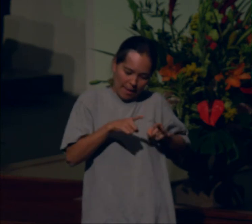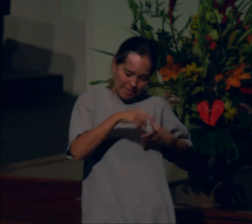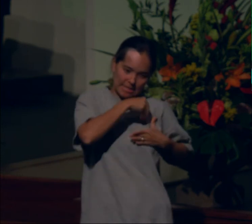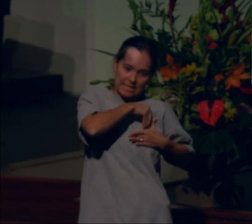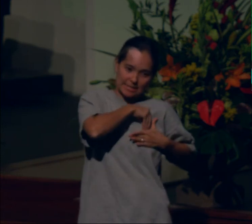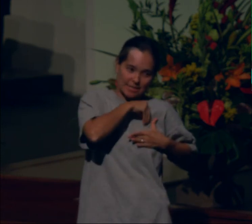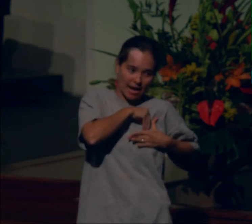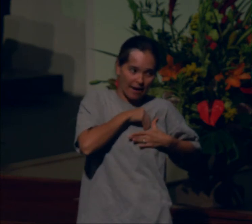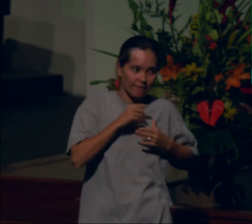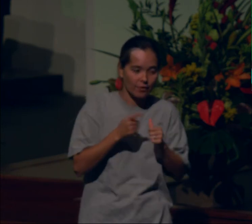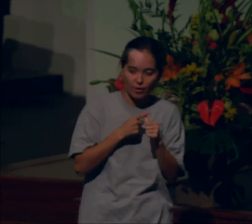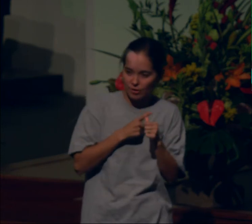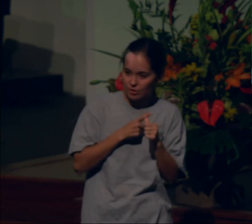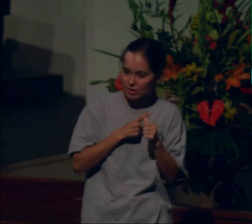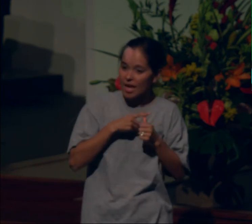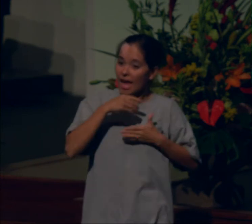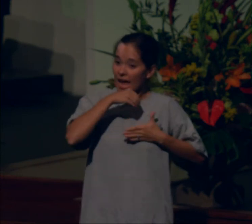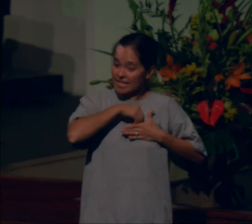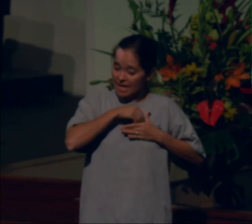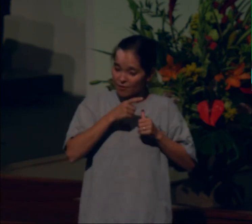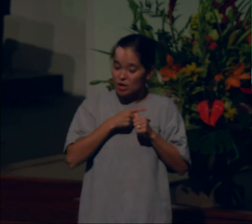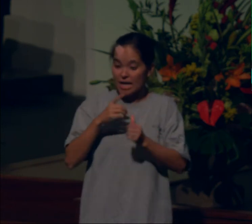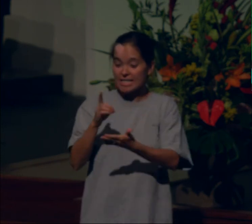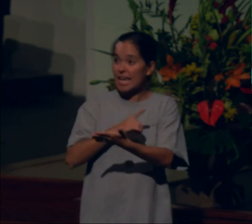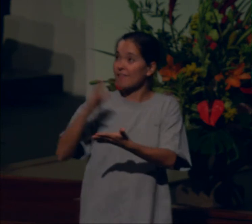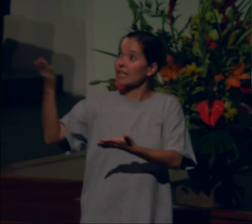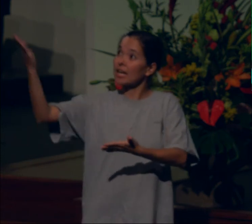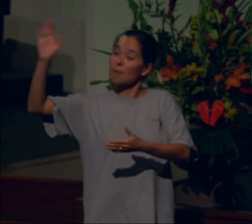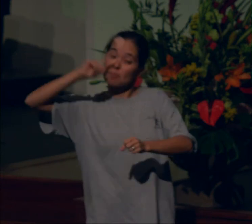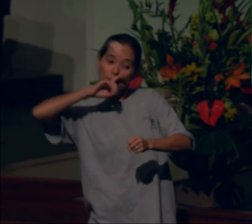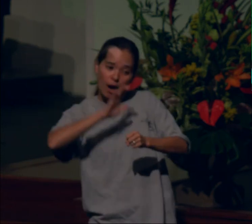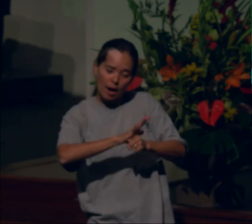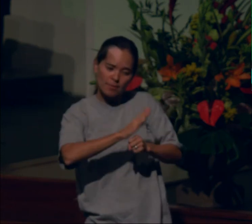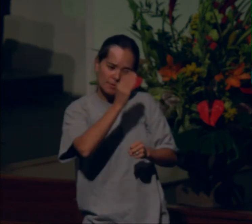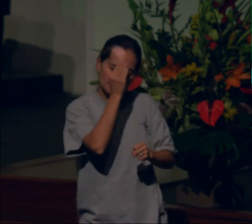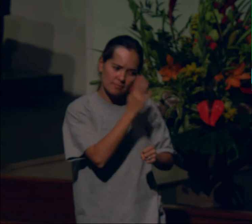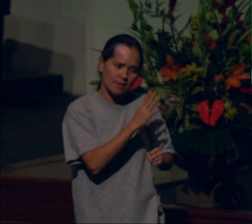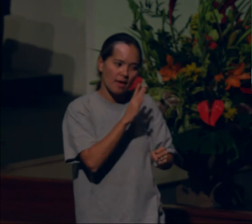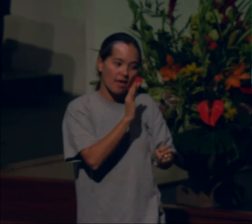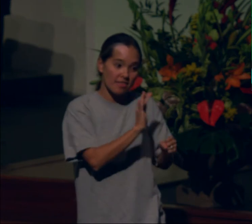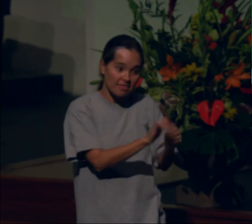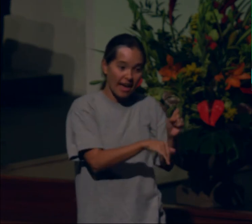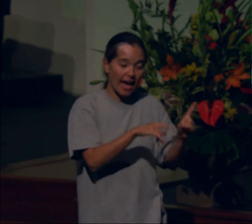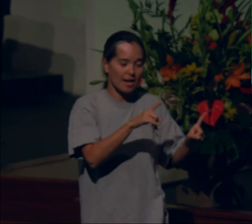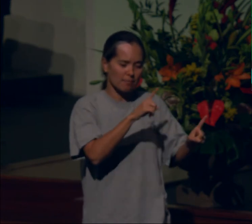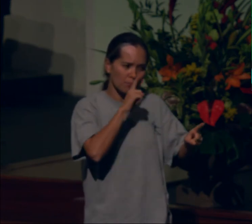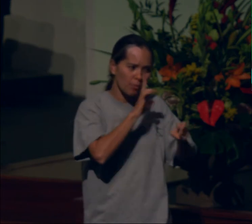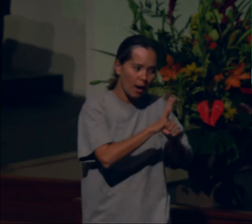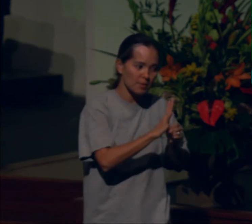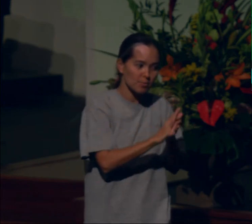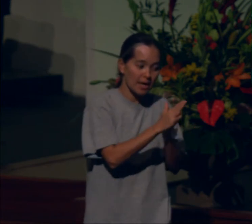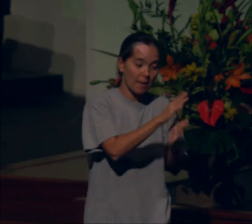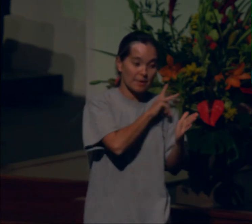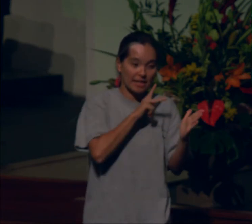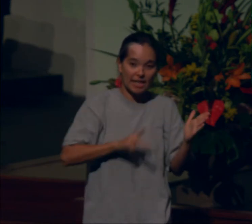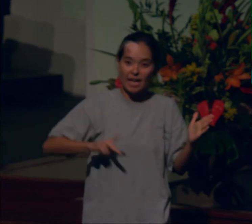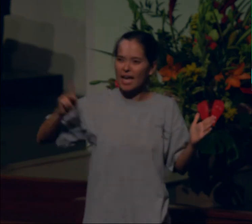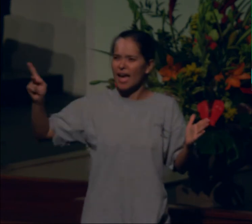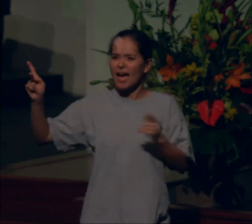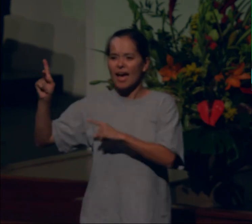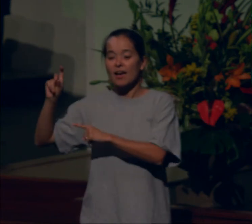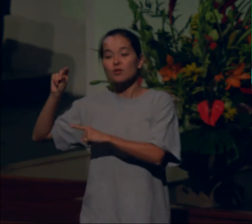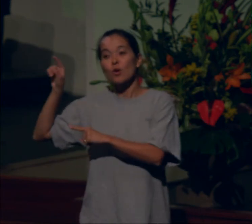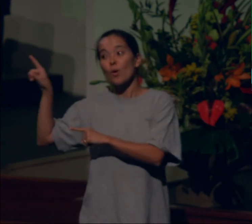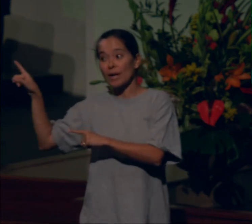the supernatural. And when David had that word over him, it painted a bullseye on him, and the enemy of his soul began